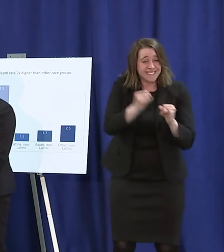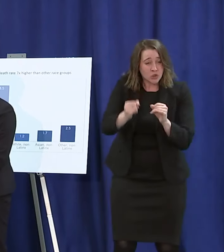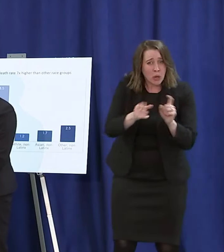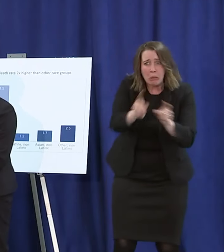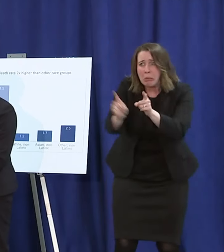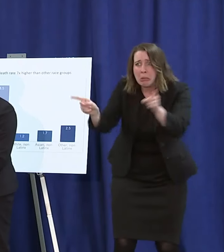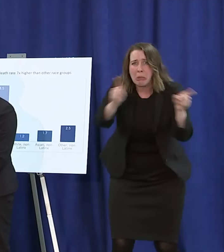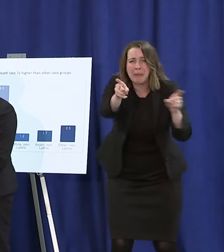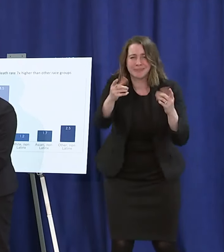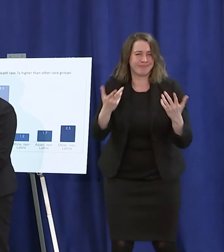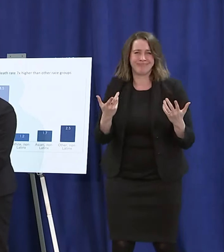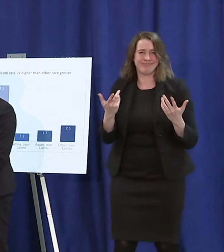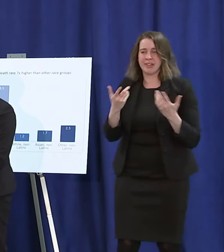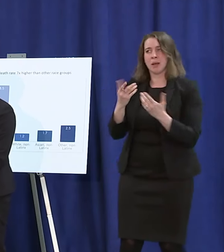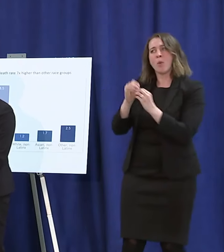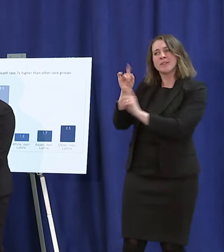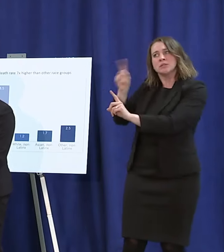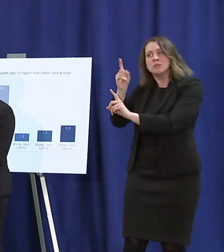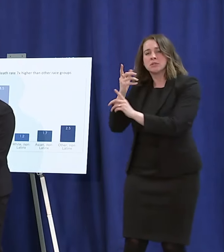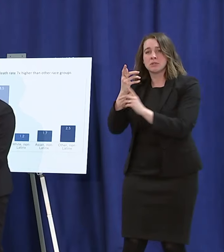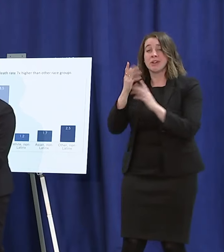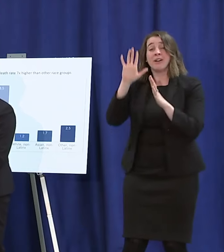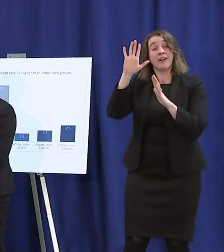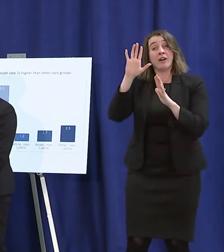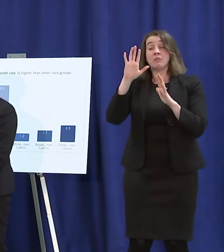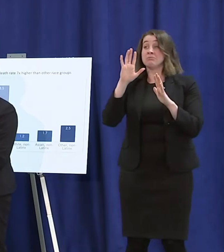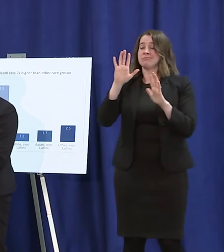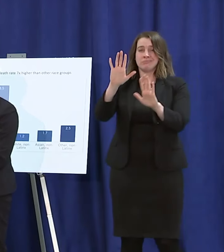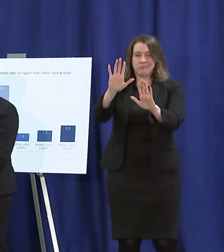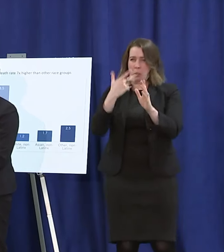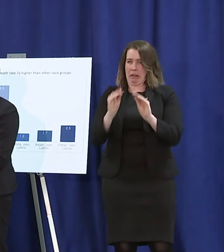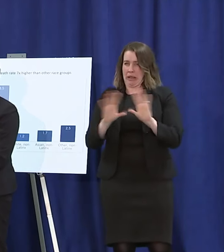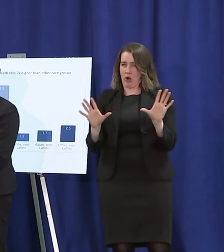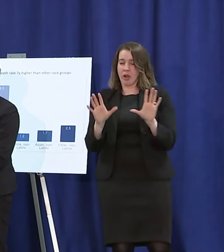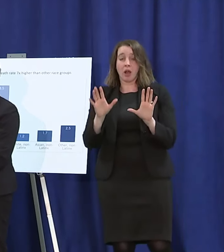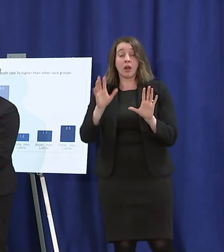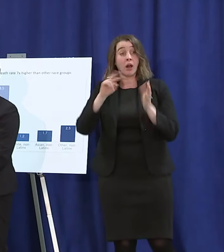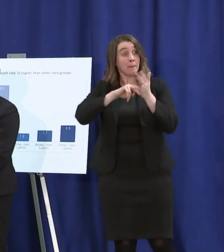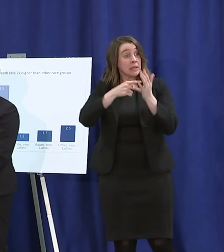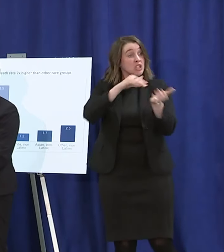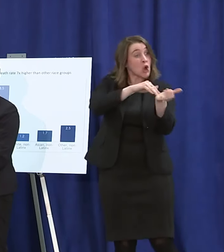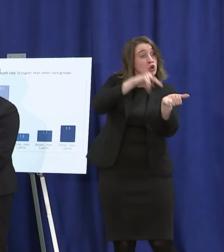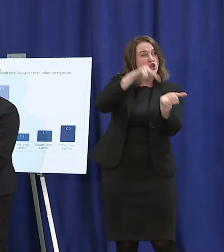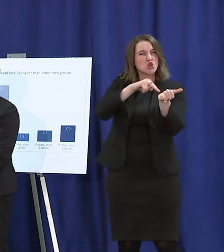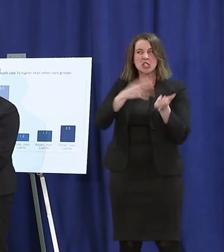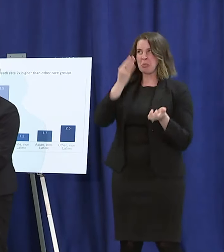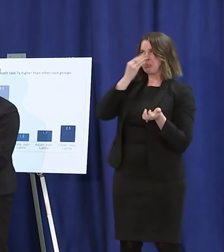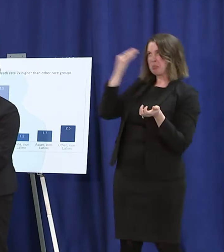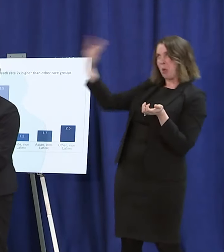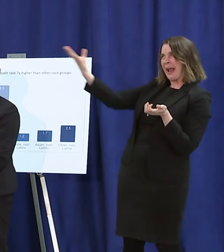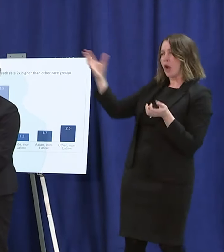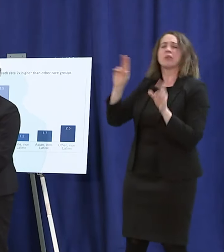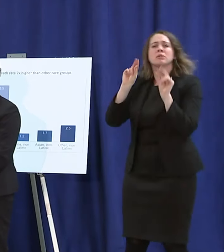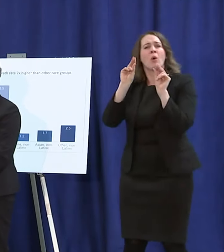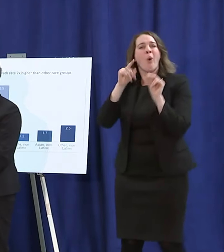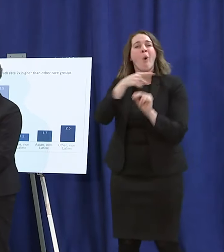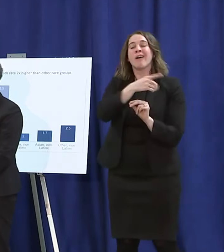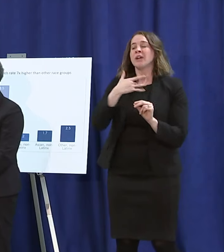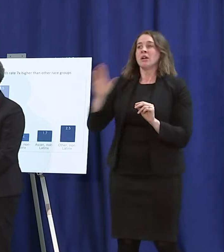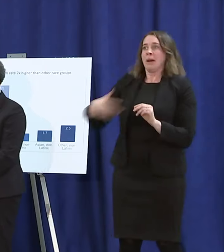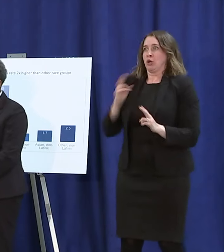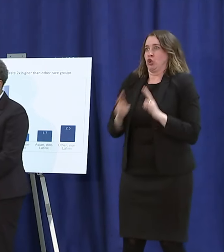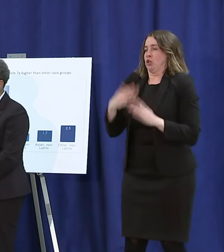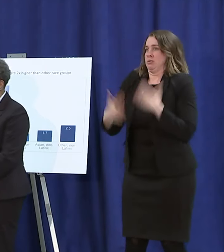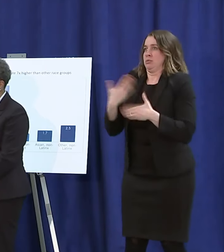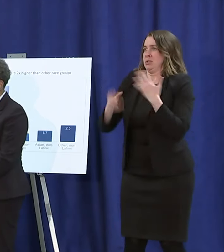that that was in place. It's not that people are not trying to do the right thing. It's just sometimes it's easier to skip those boxes,